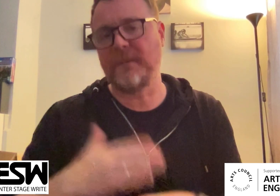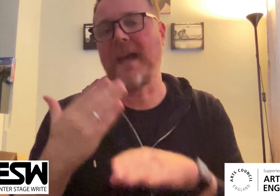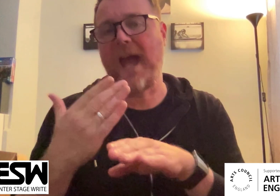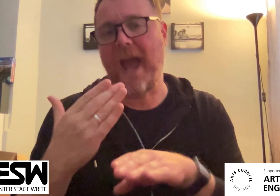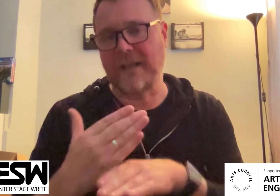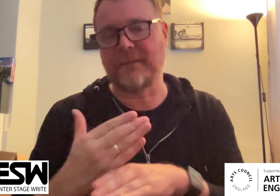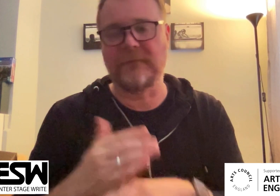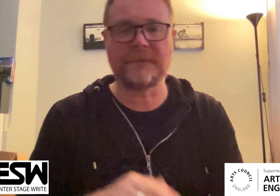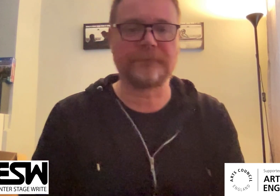life.